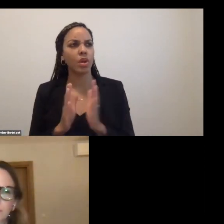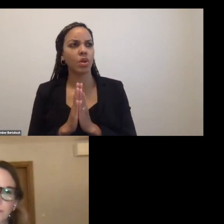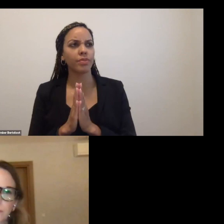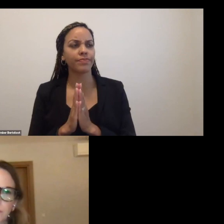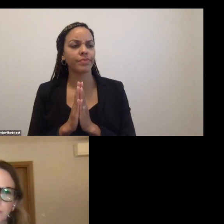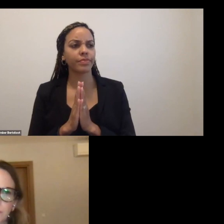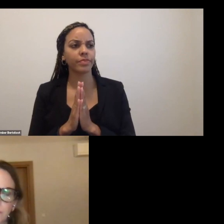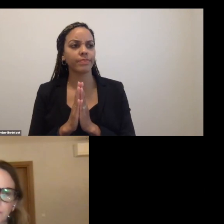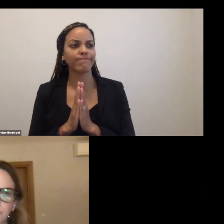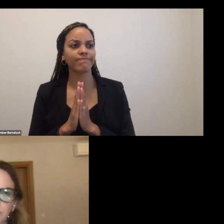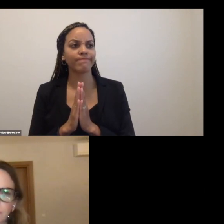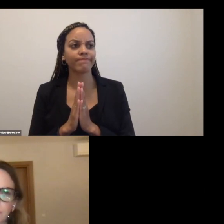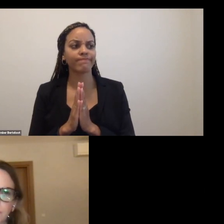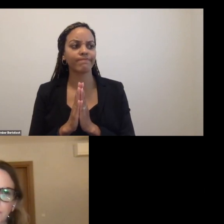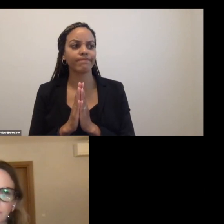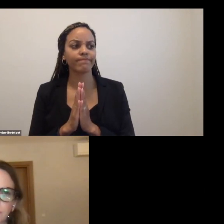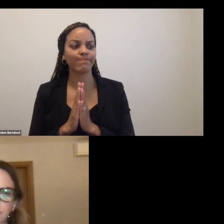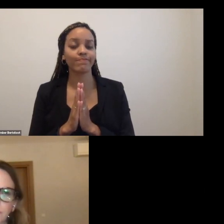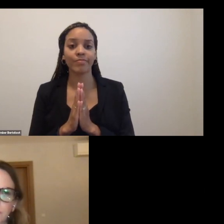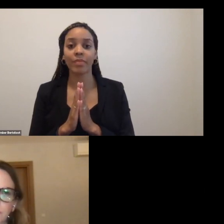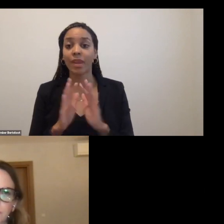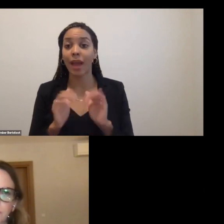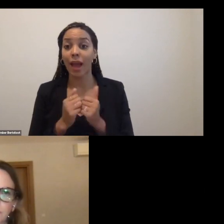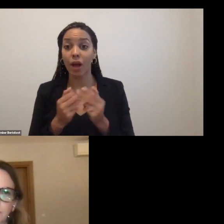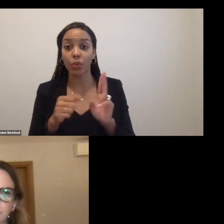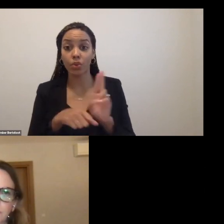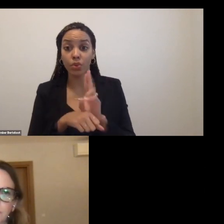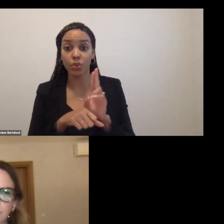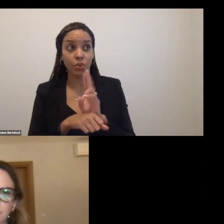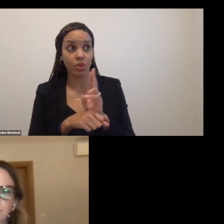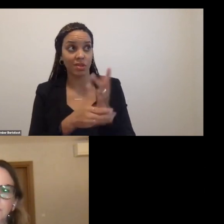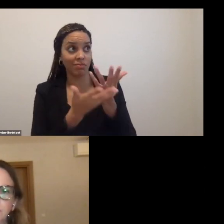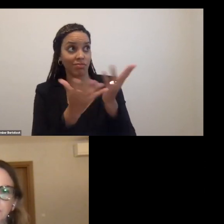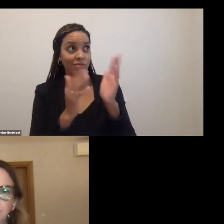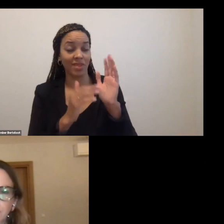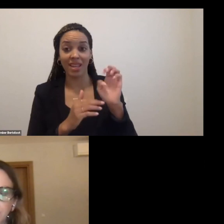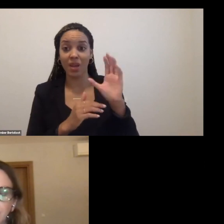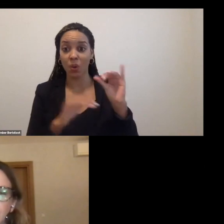ecological issues are really much impacting on them. Mm-hmm.